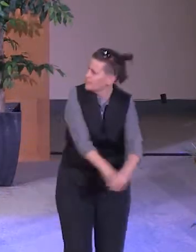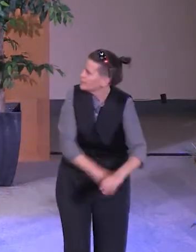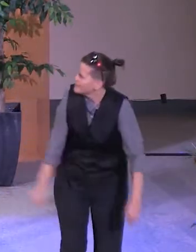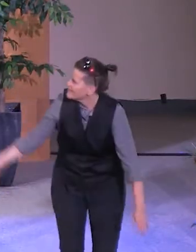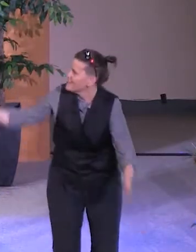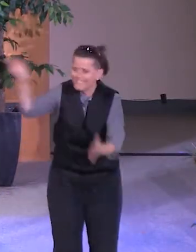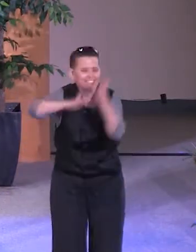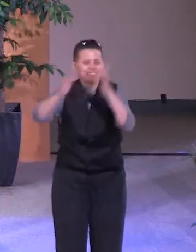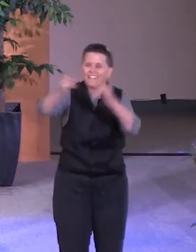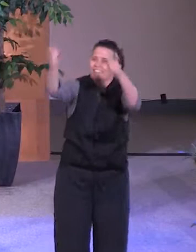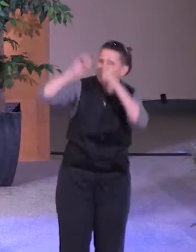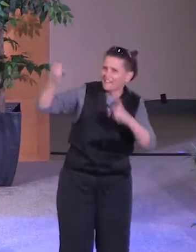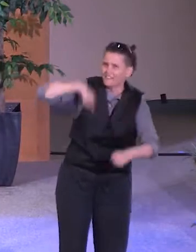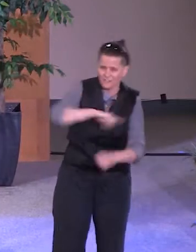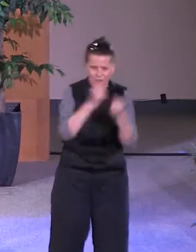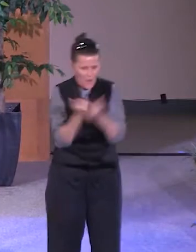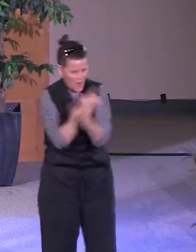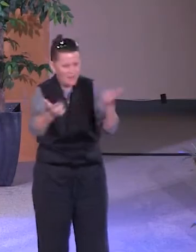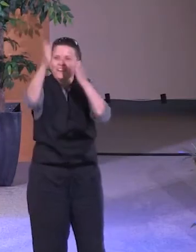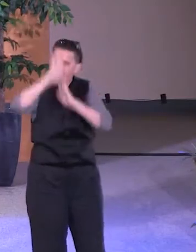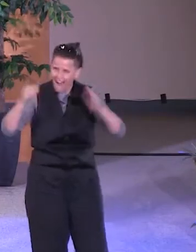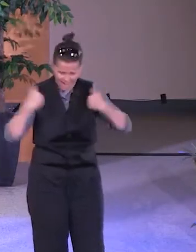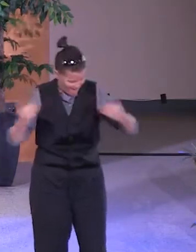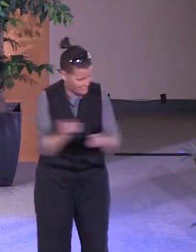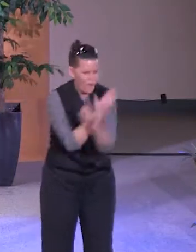higher, take it higher. Our God's got everything we need.